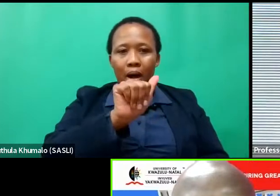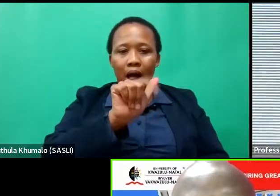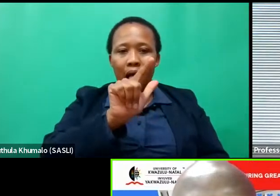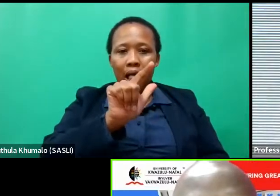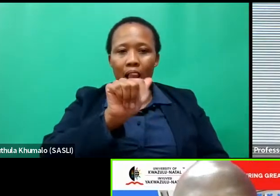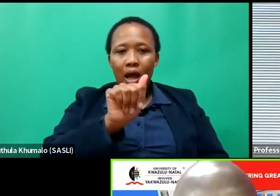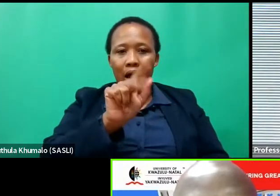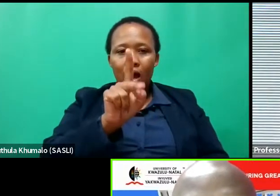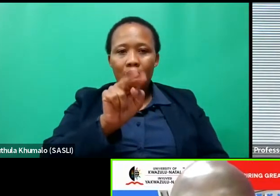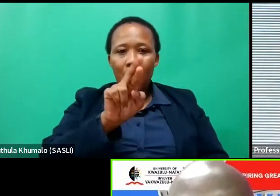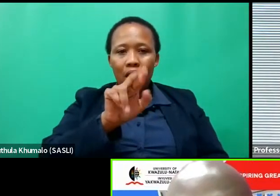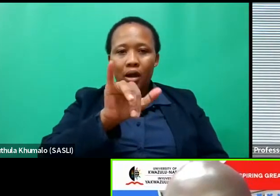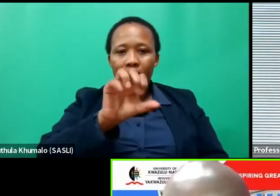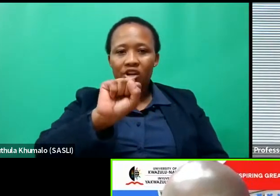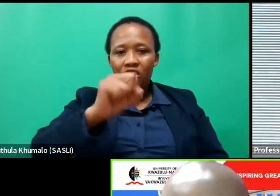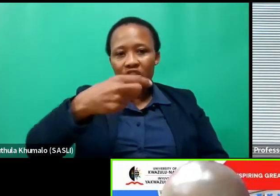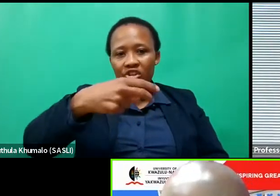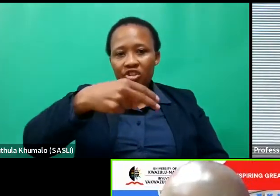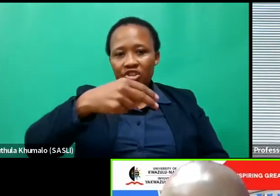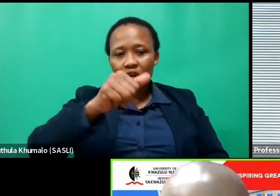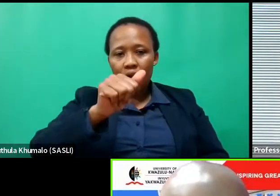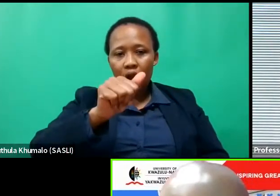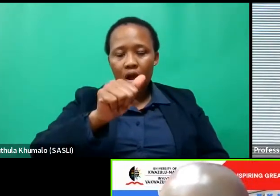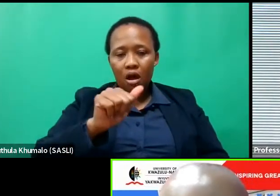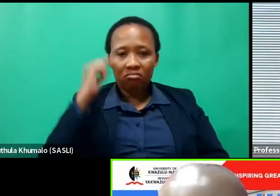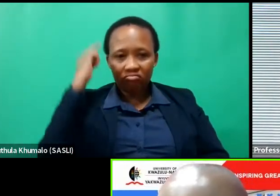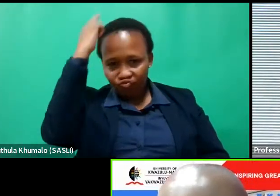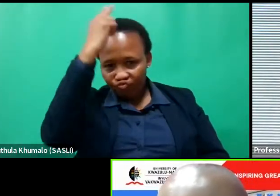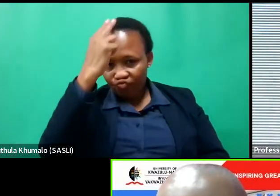one from Dr. Roche.